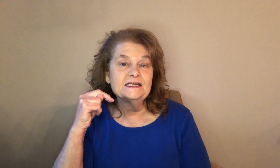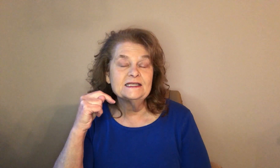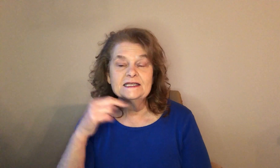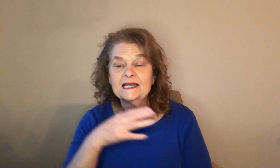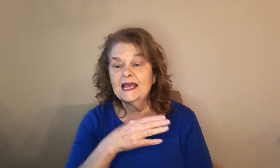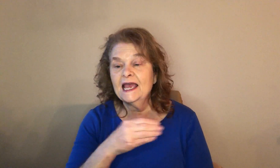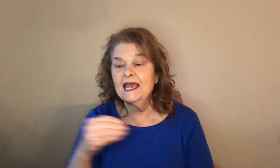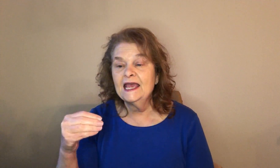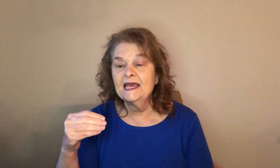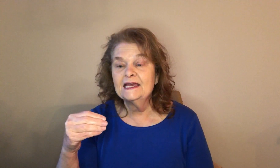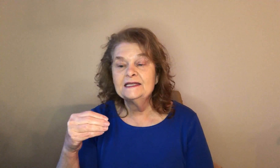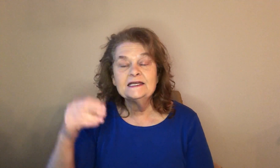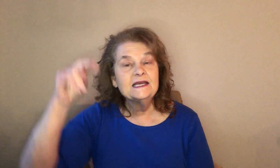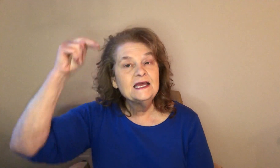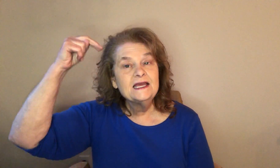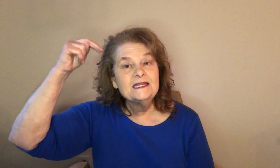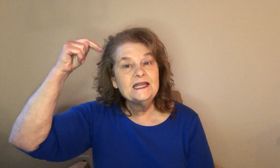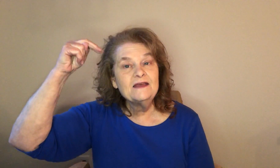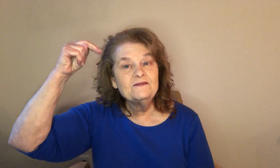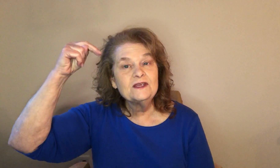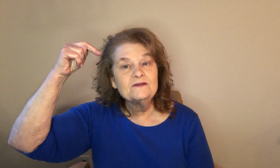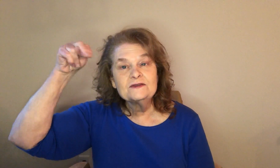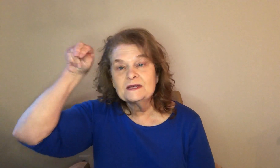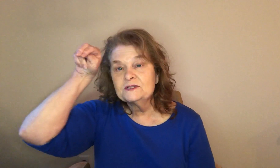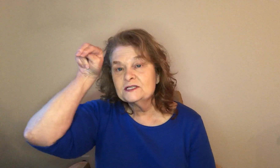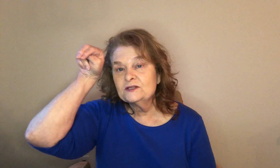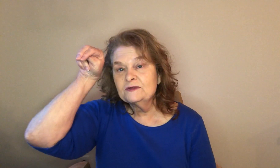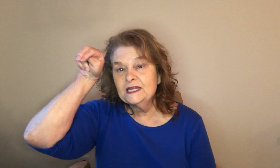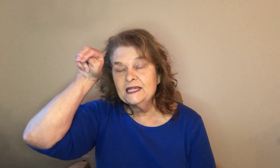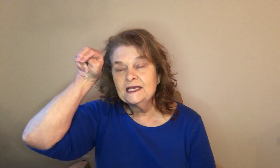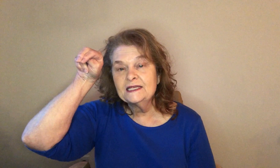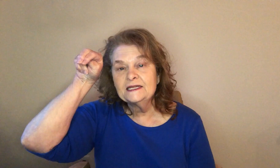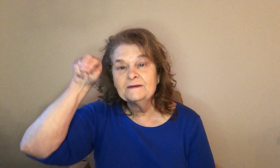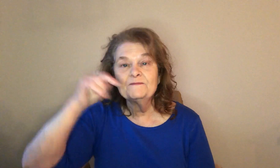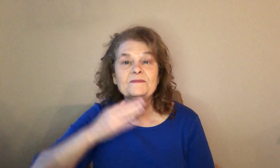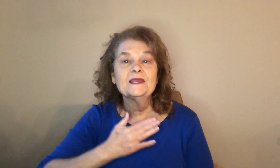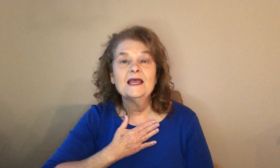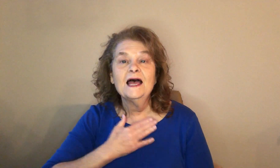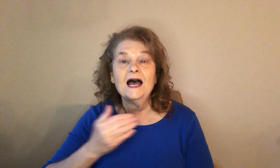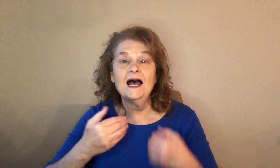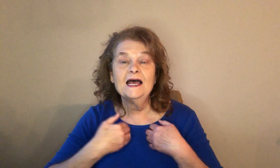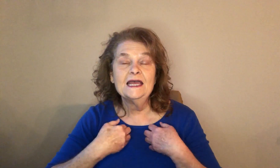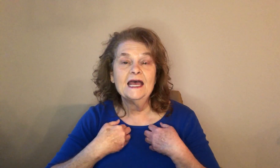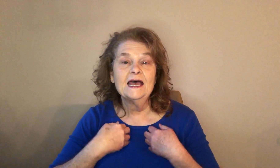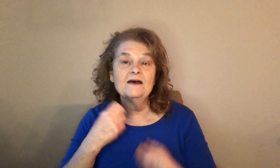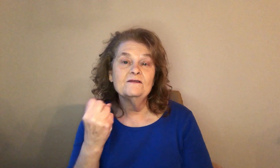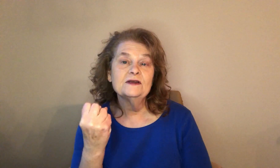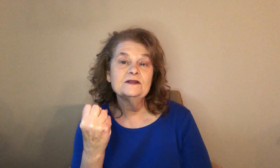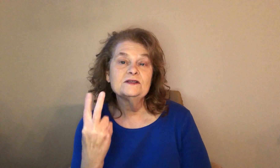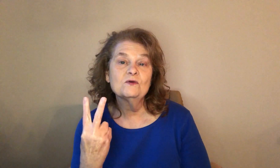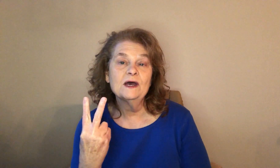nieces and nephews. I'm just doing the N. I have